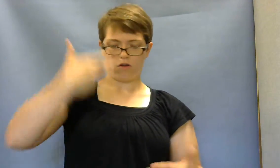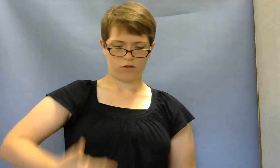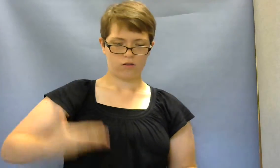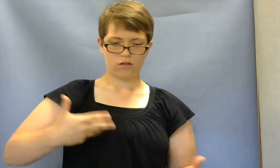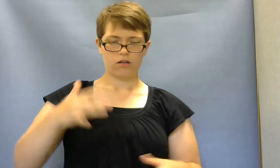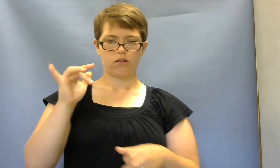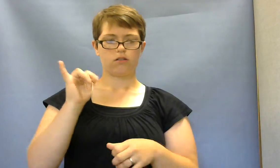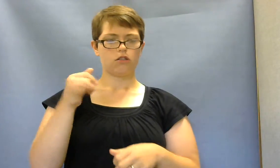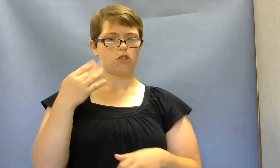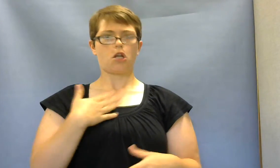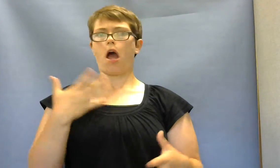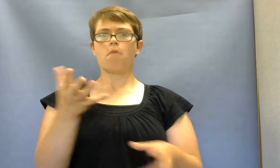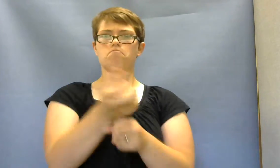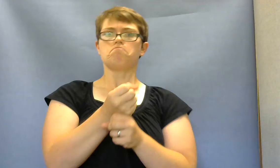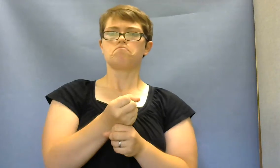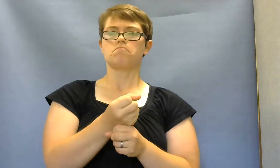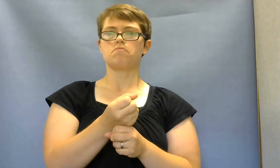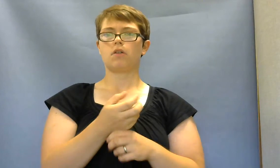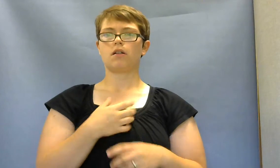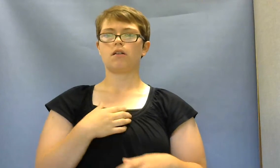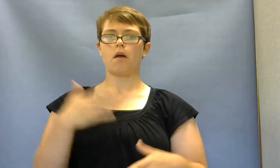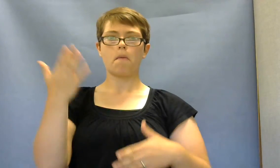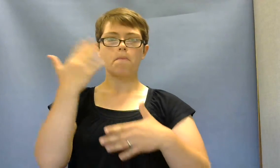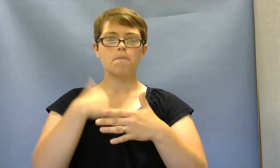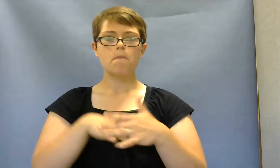born, how much money, all that stuff.